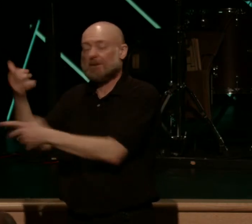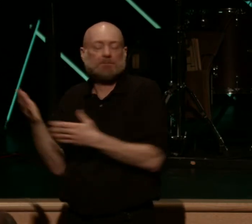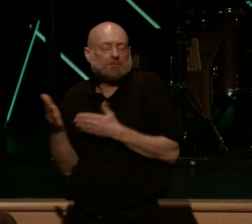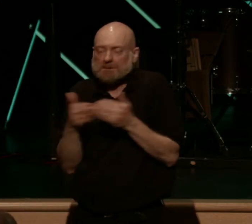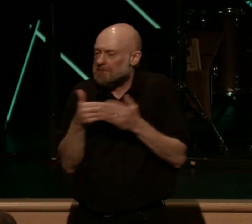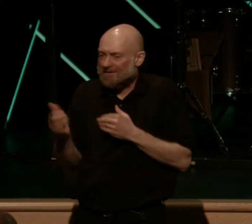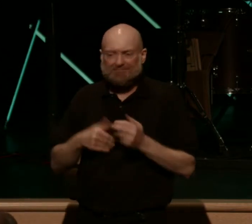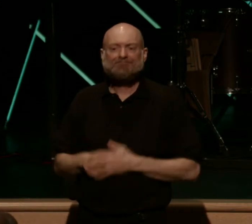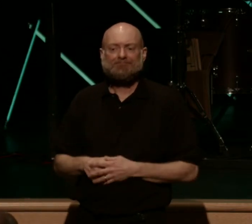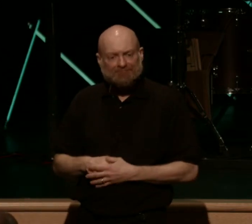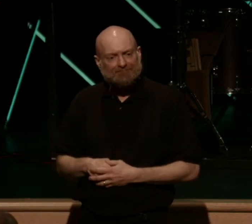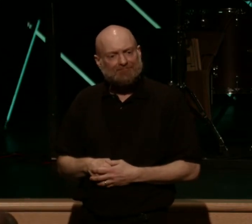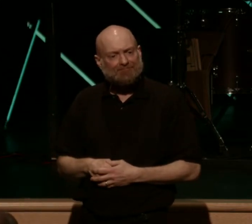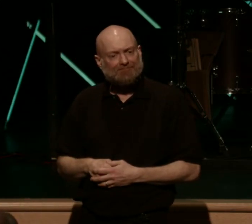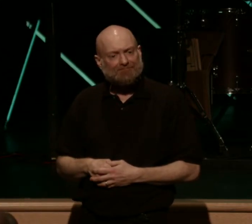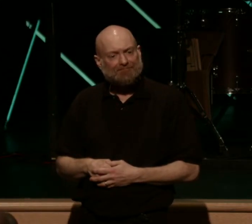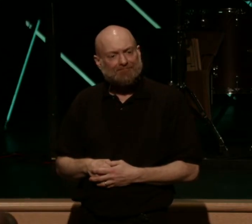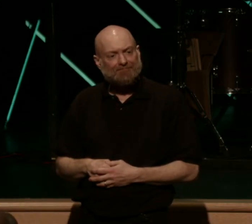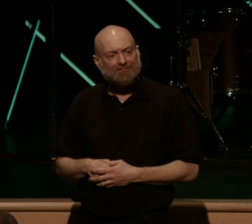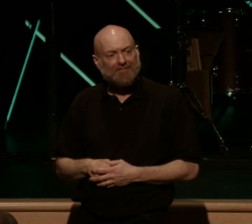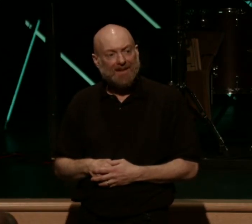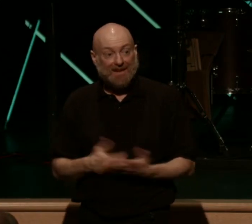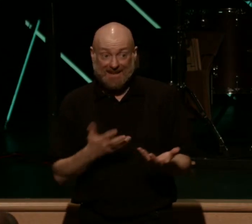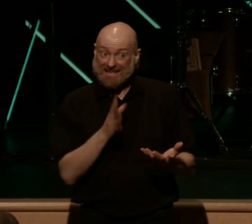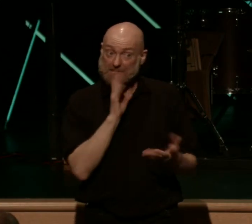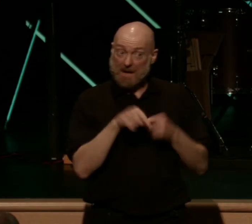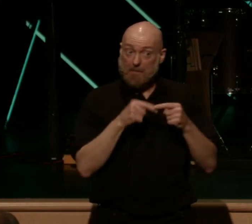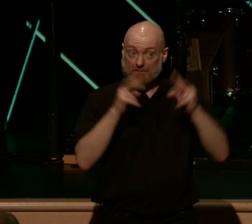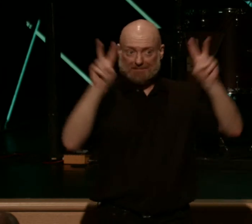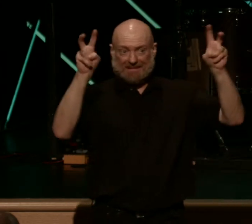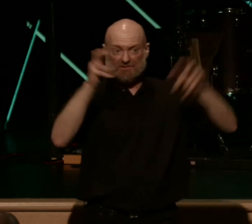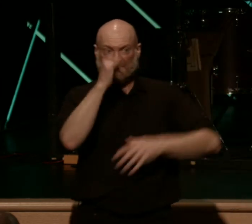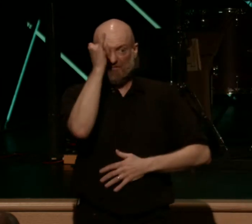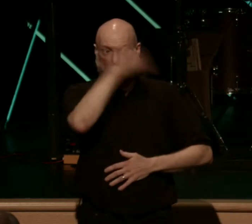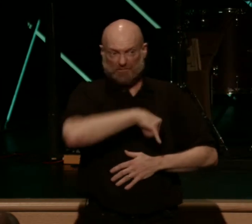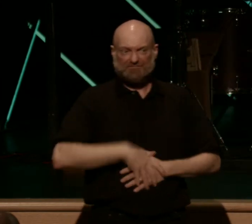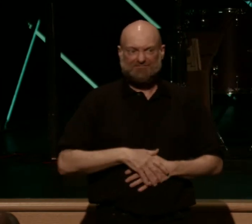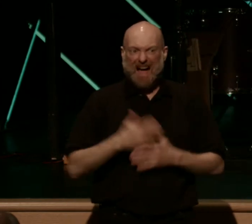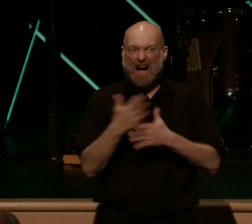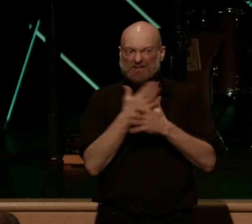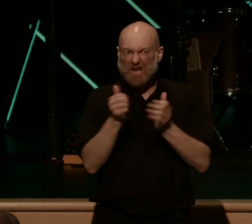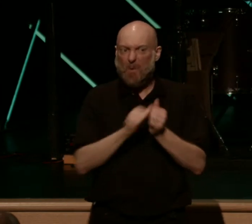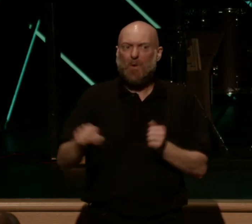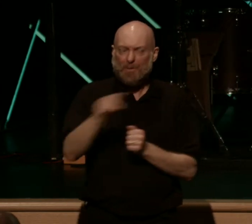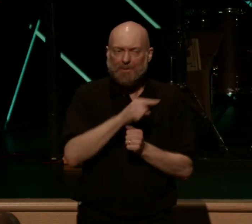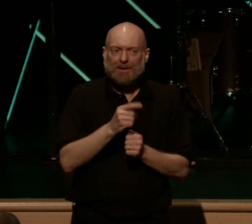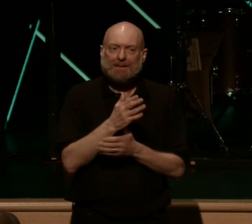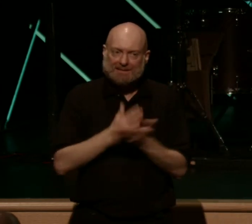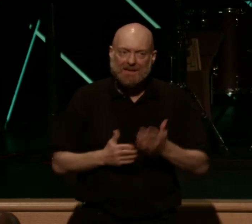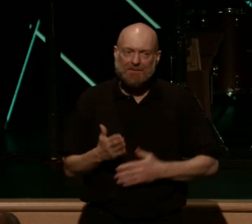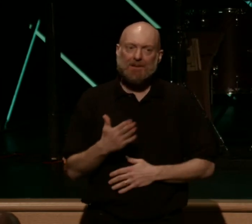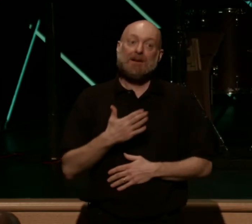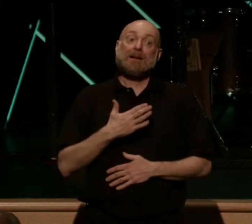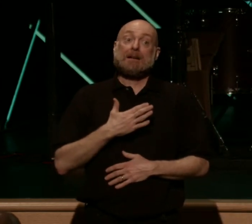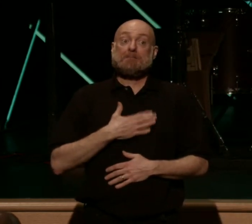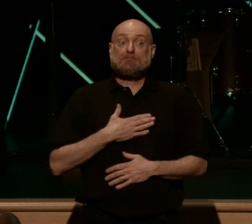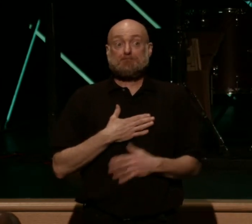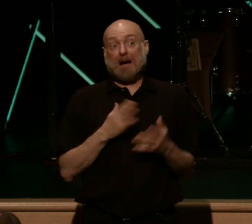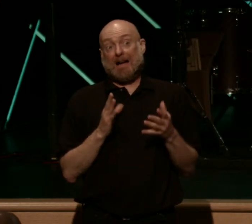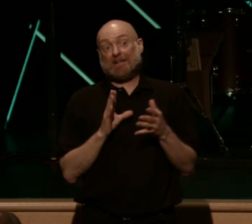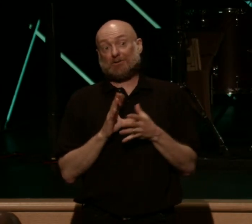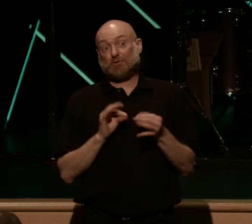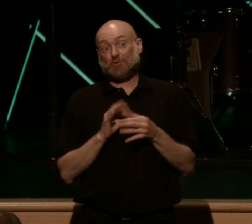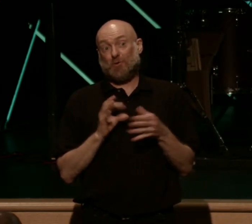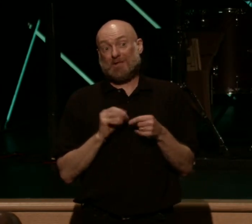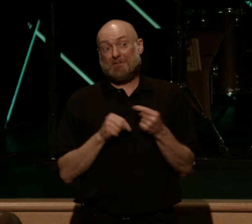foolishness. And speaking of foolishness, I'm going to share with you a couple of my own epic